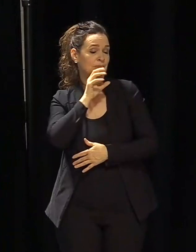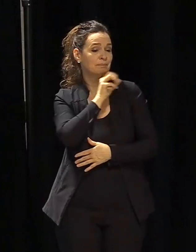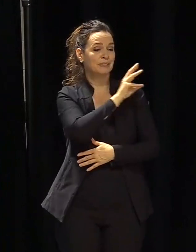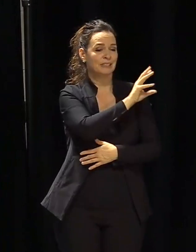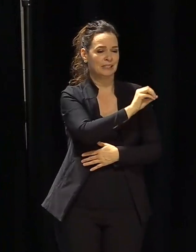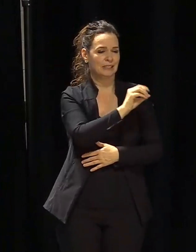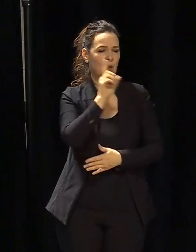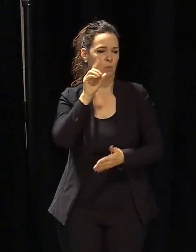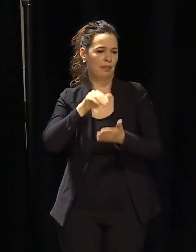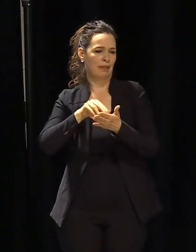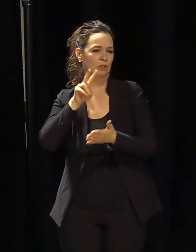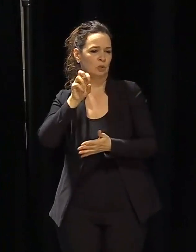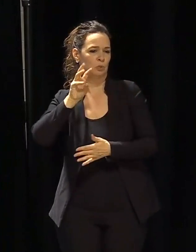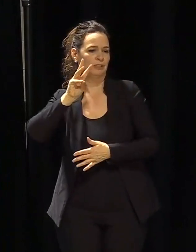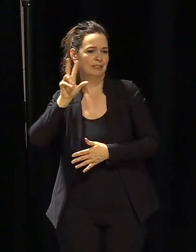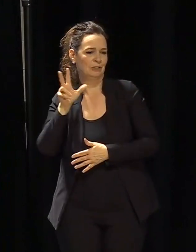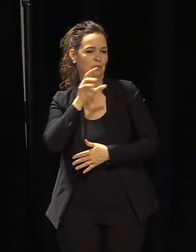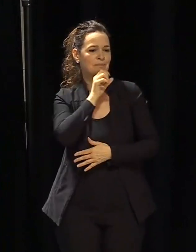in their 50s,